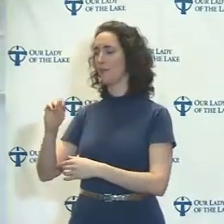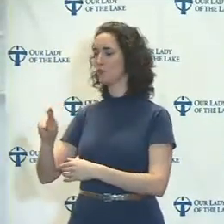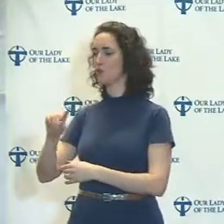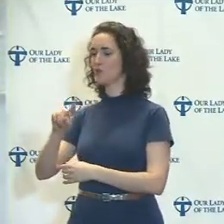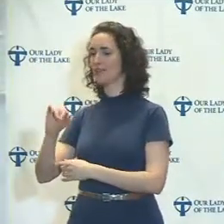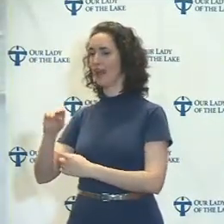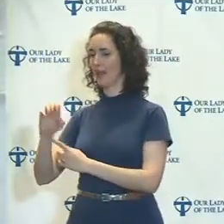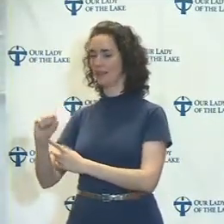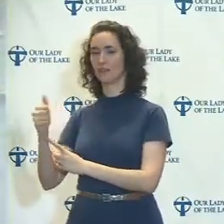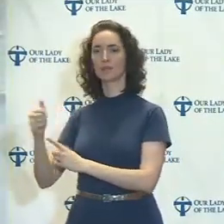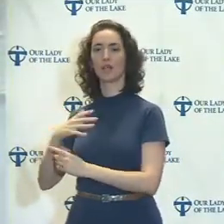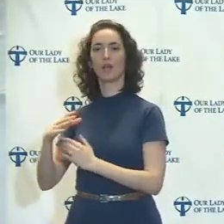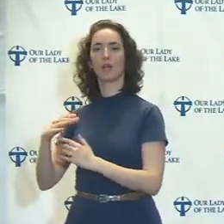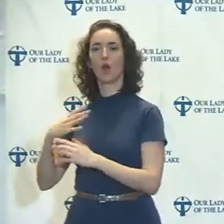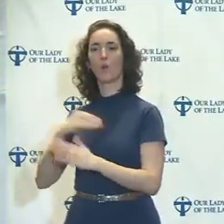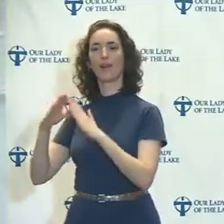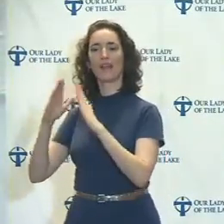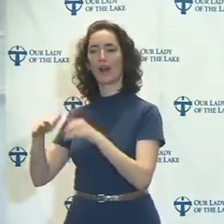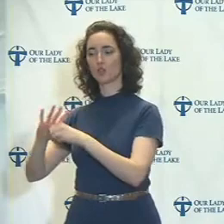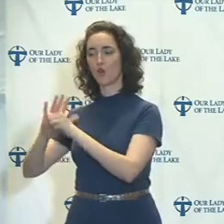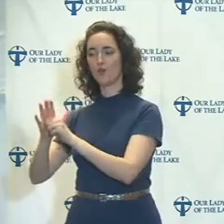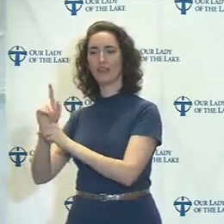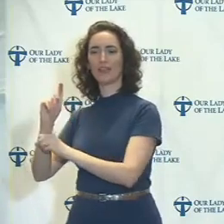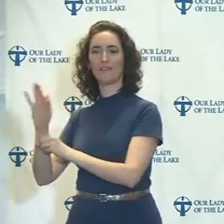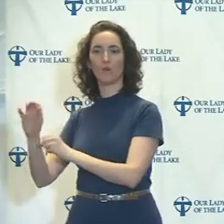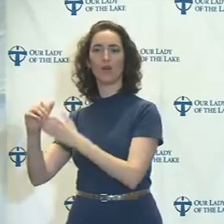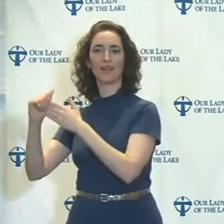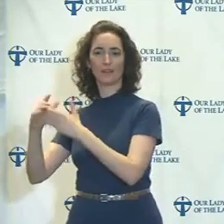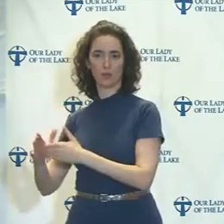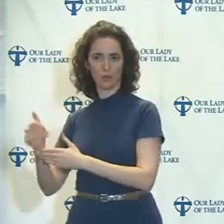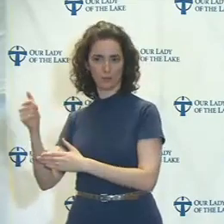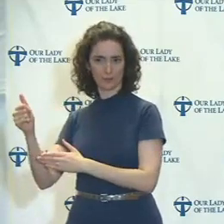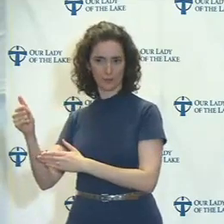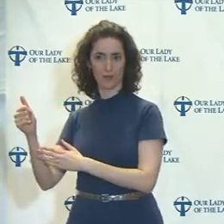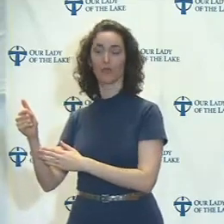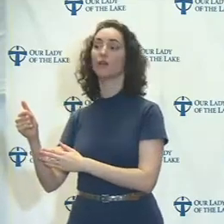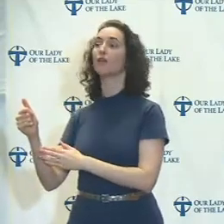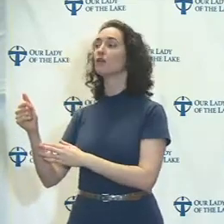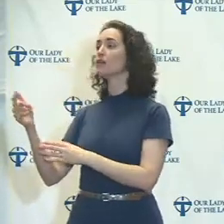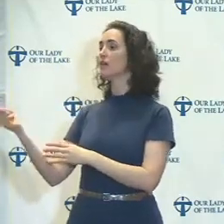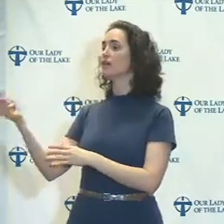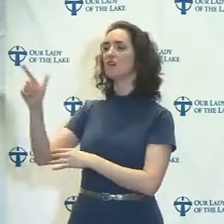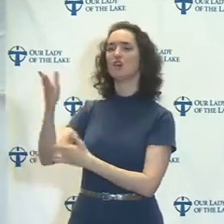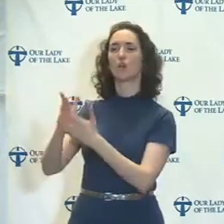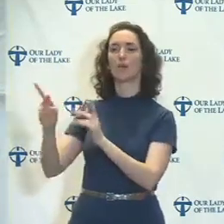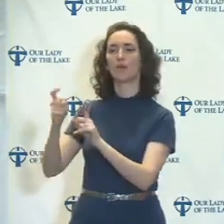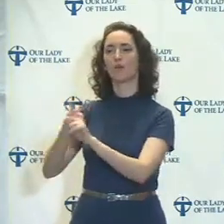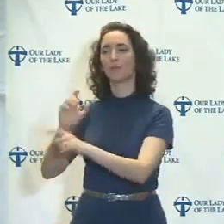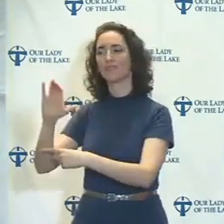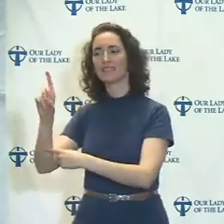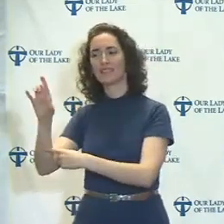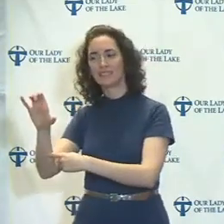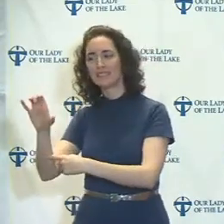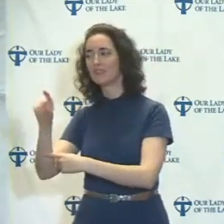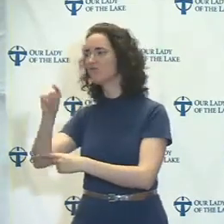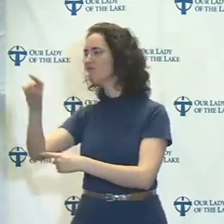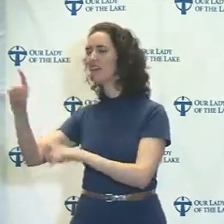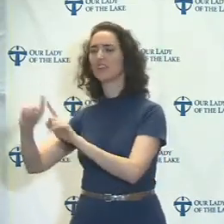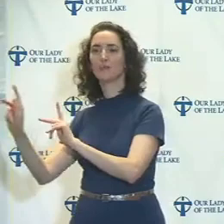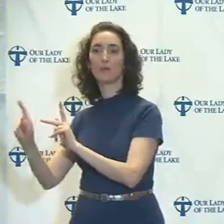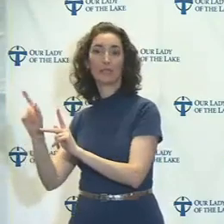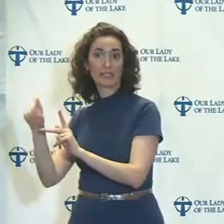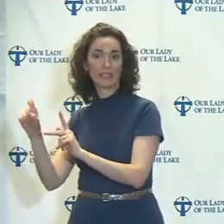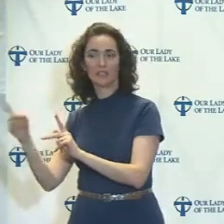House COVID-19 task force leader, and then he has folks on from the CDC and other folks on as